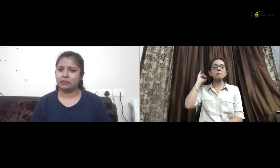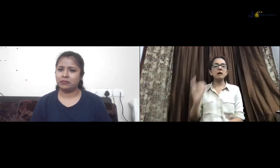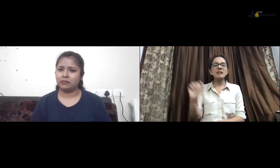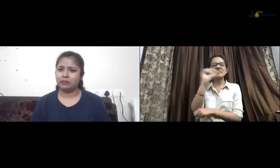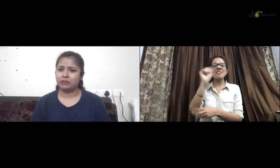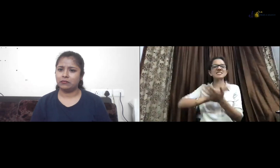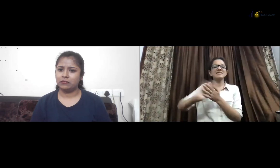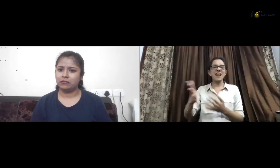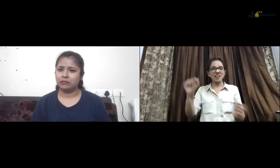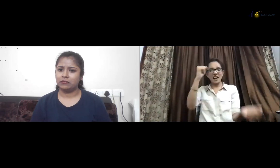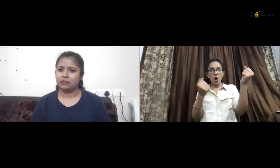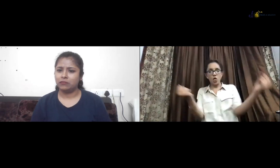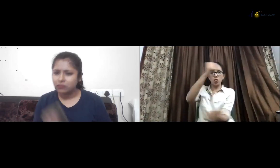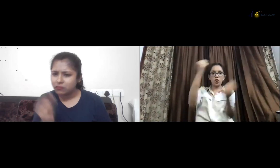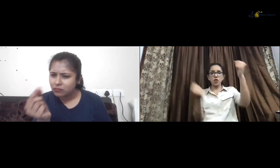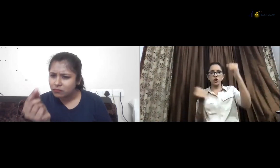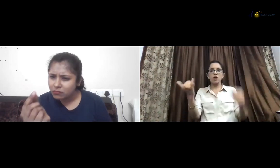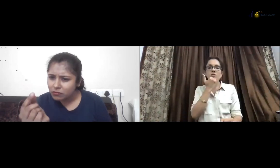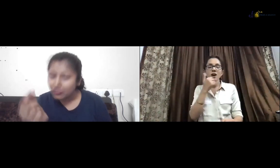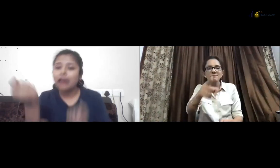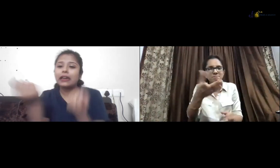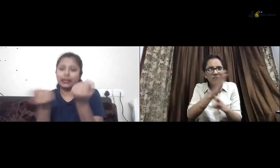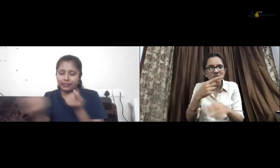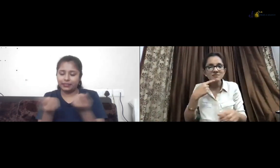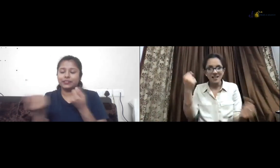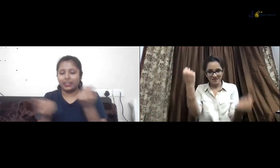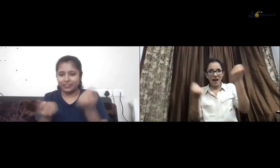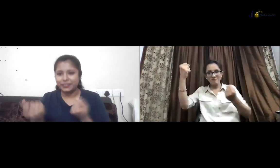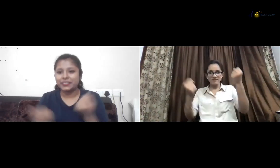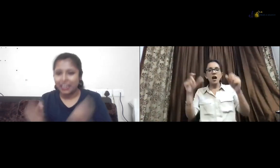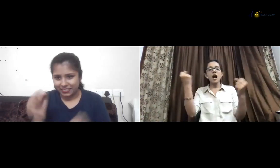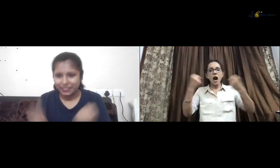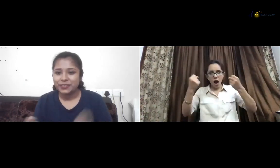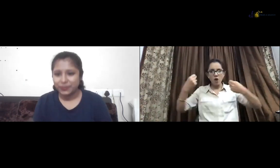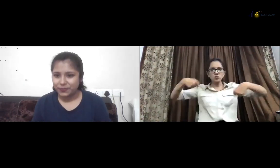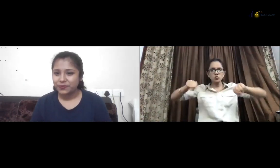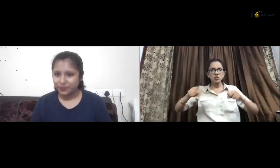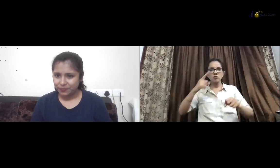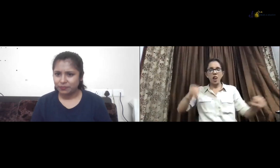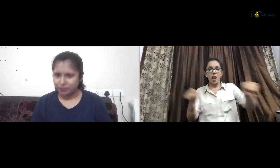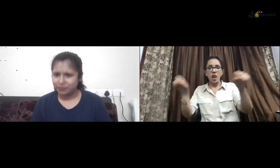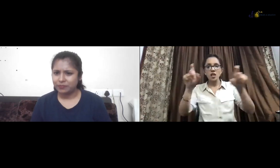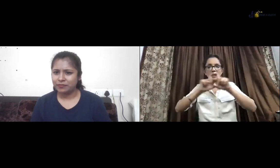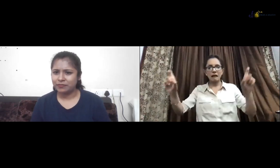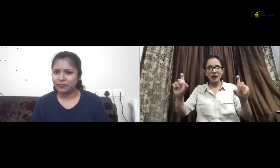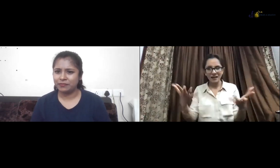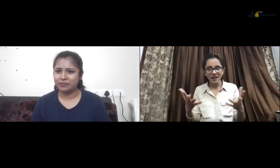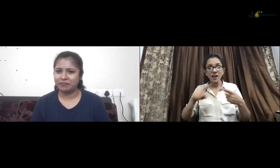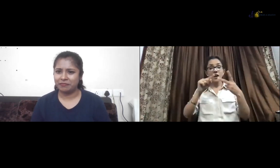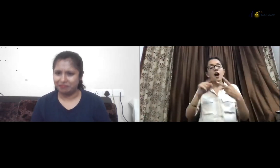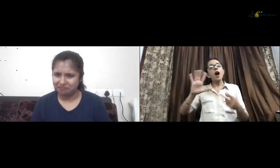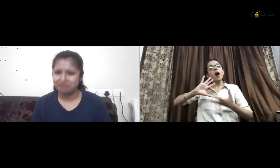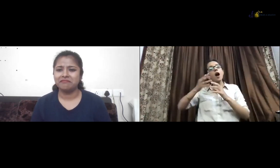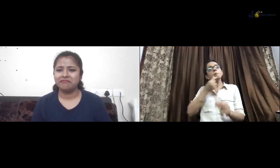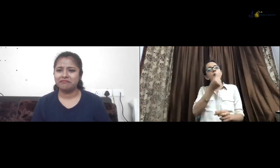some people they always think that women can't drive. What about drive? Right. So